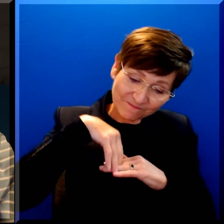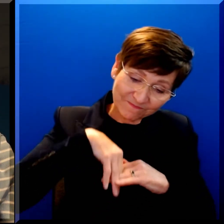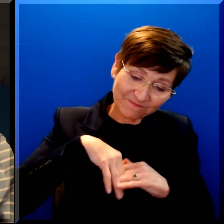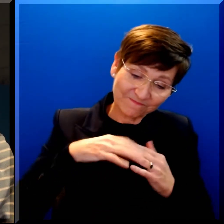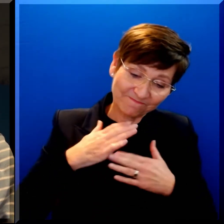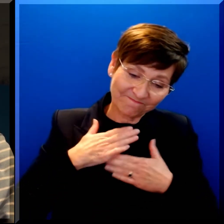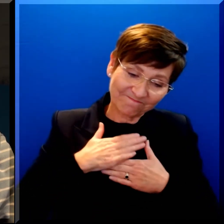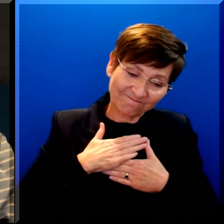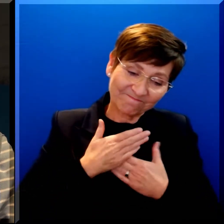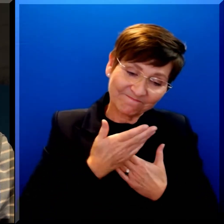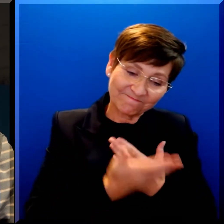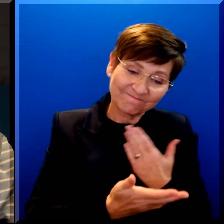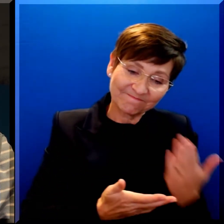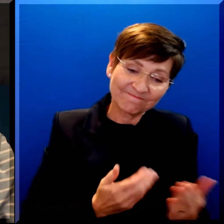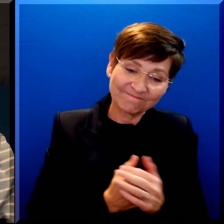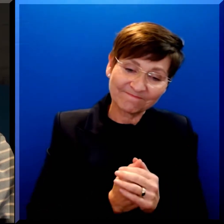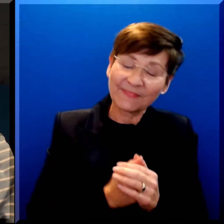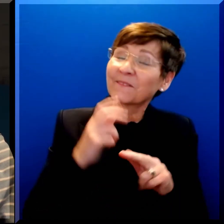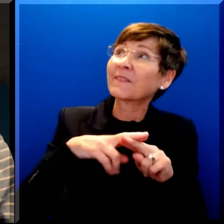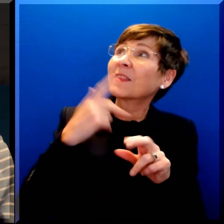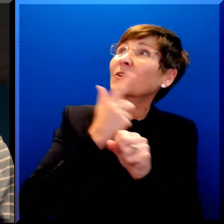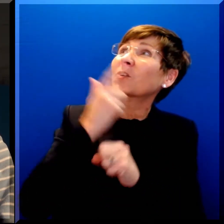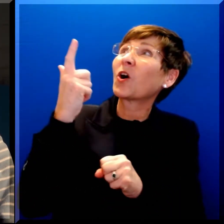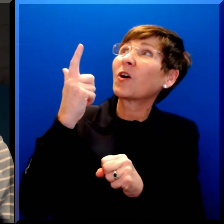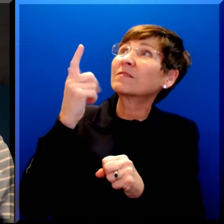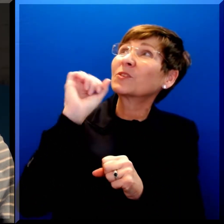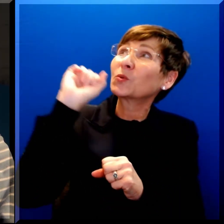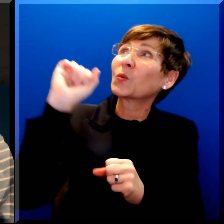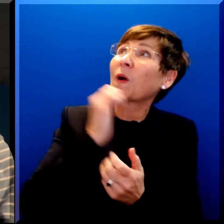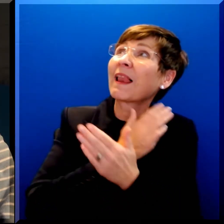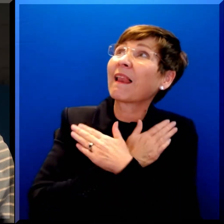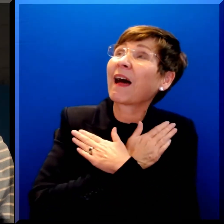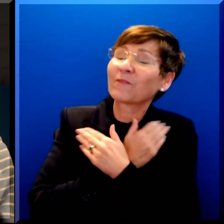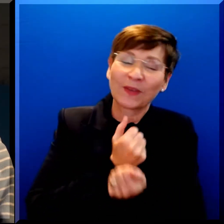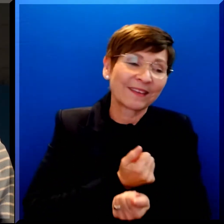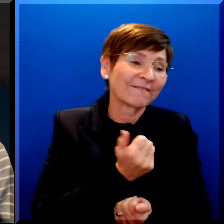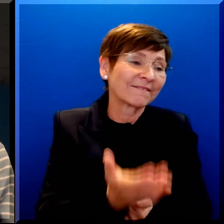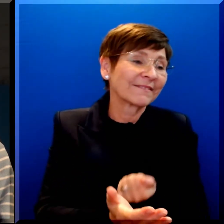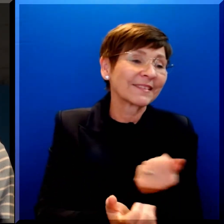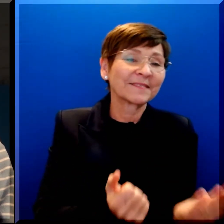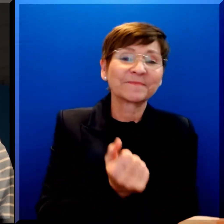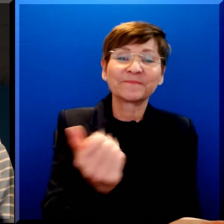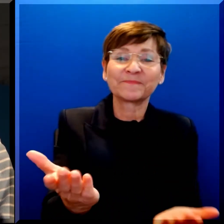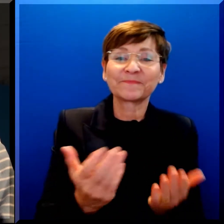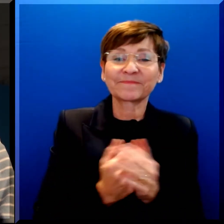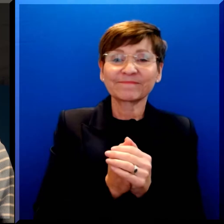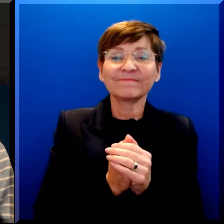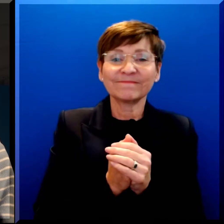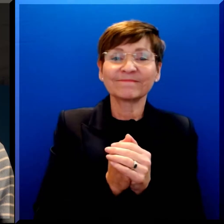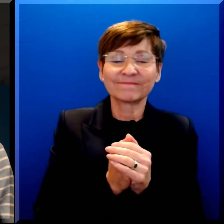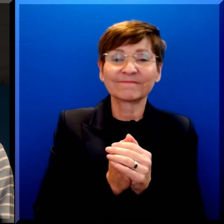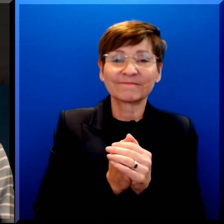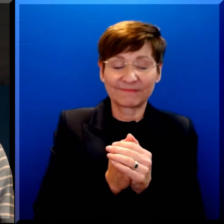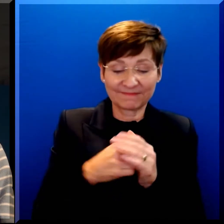And so, Father God, as we share your love with others around us, we also bring our gifts